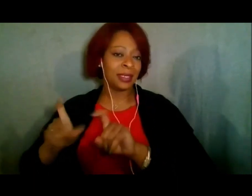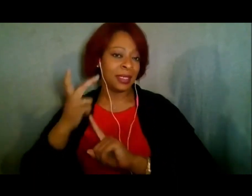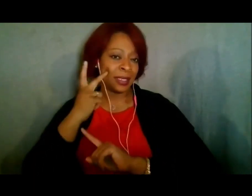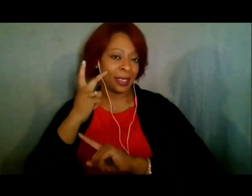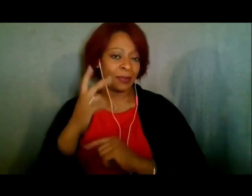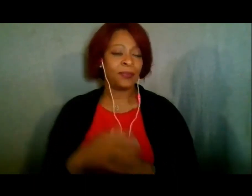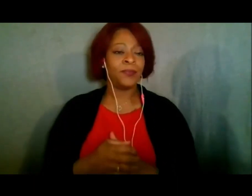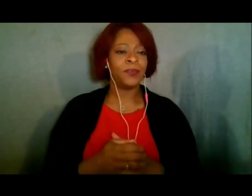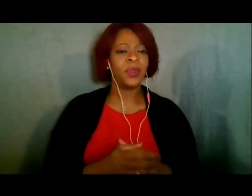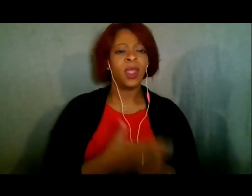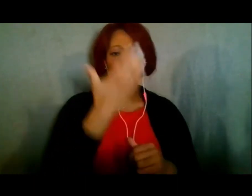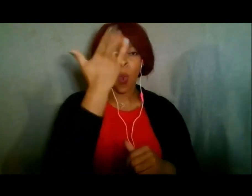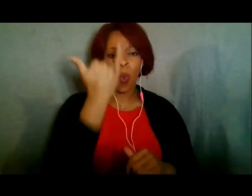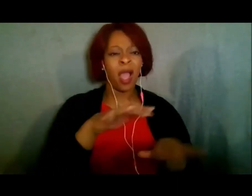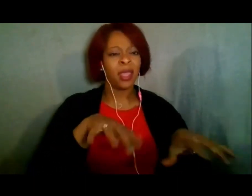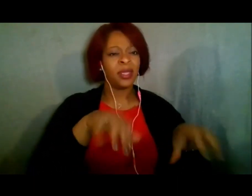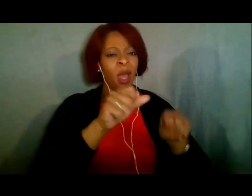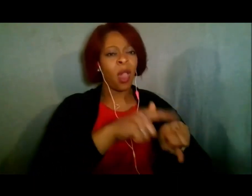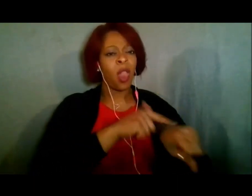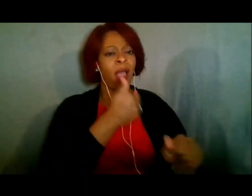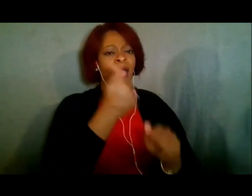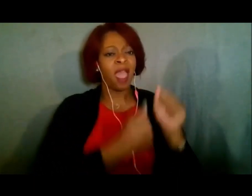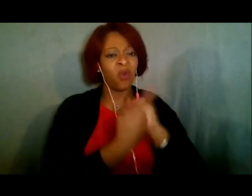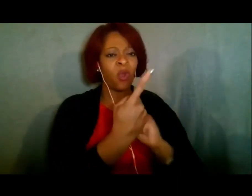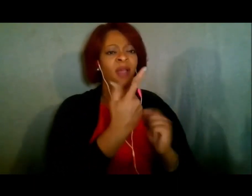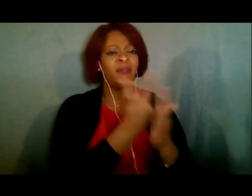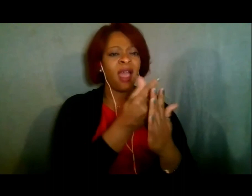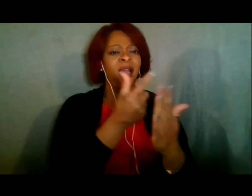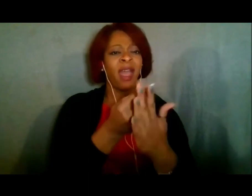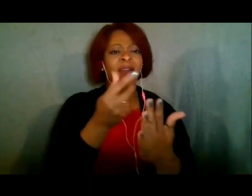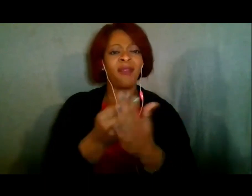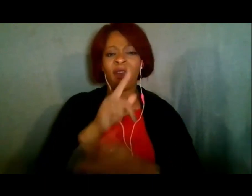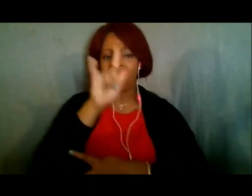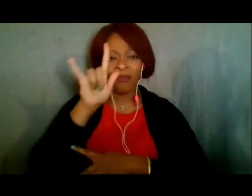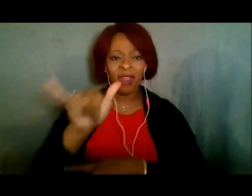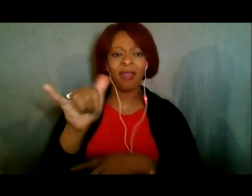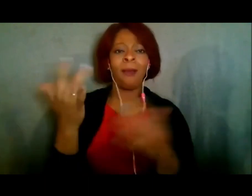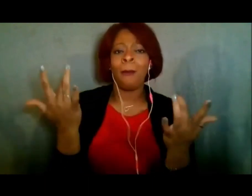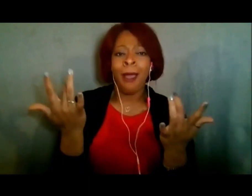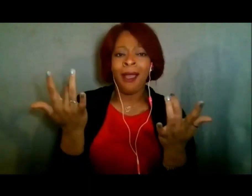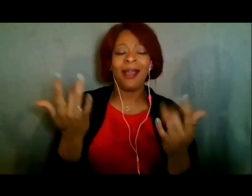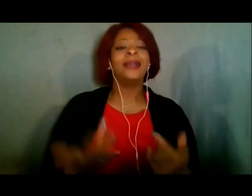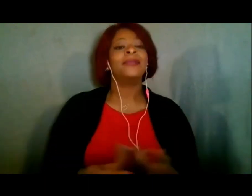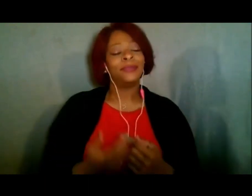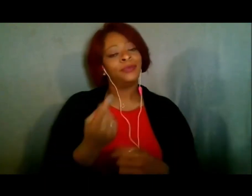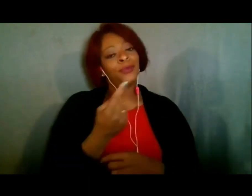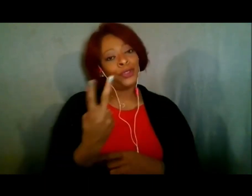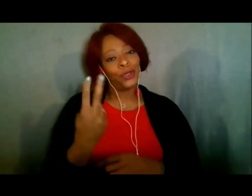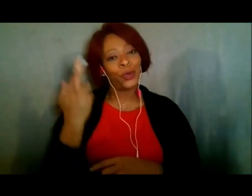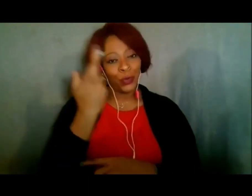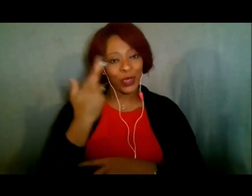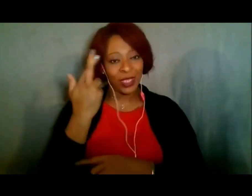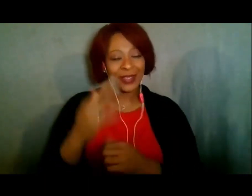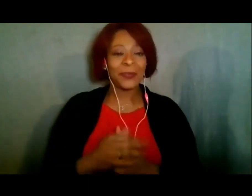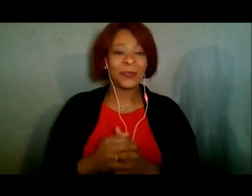Why is it taking so long to get everyone vaccinated? Yeah, a couple of reasons.